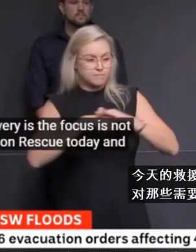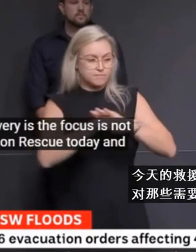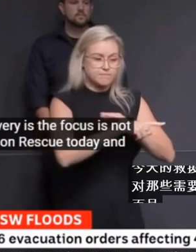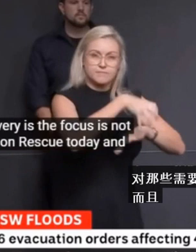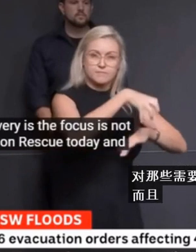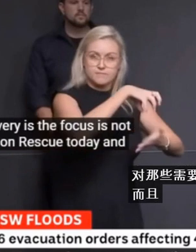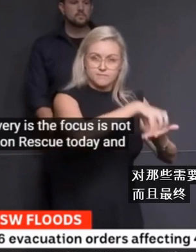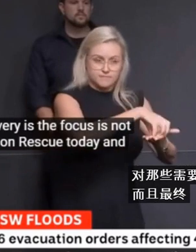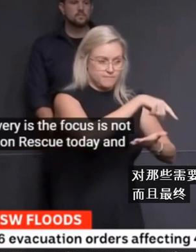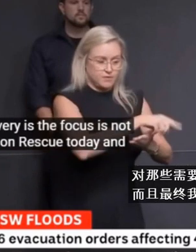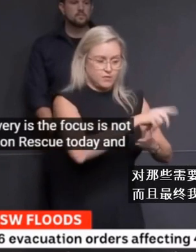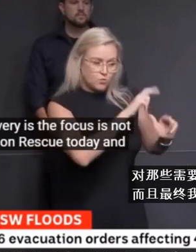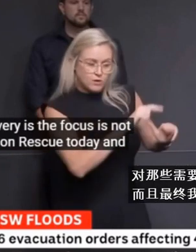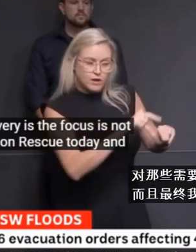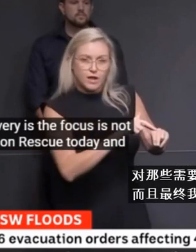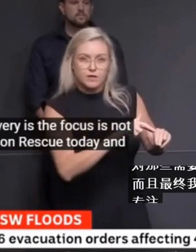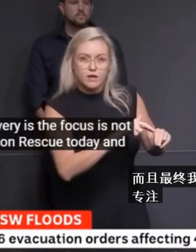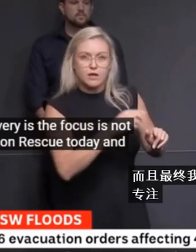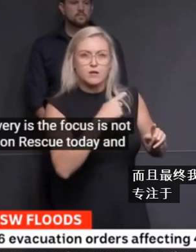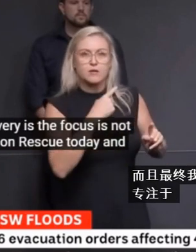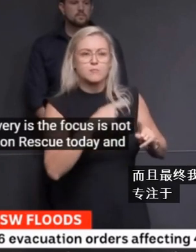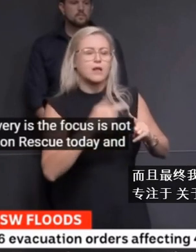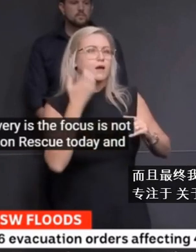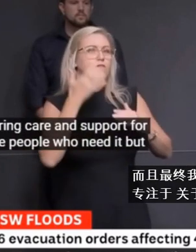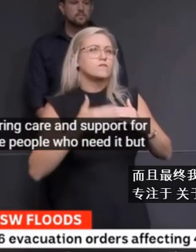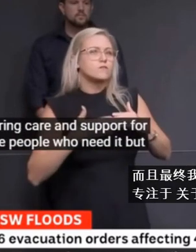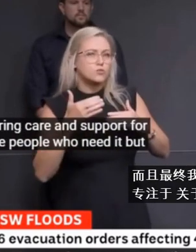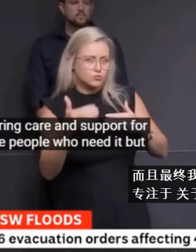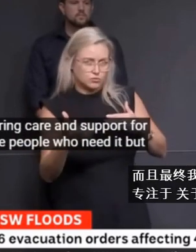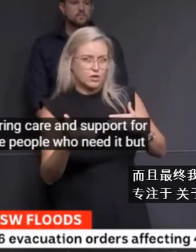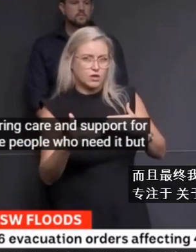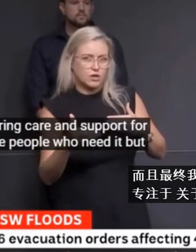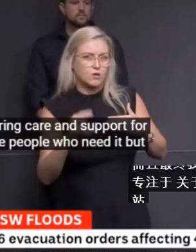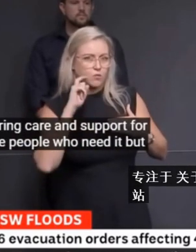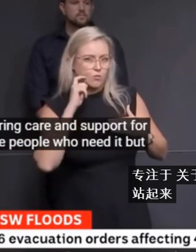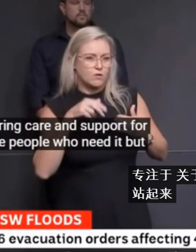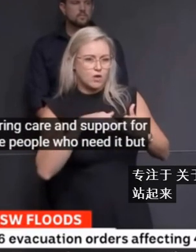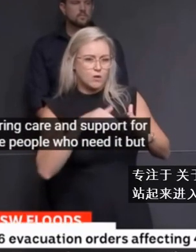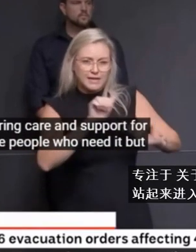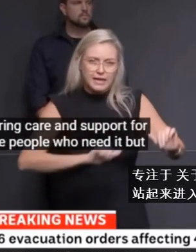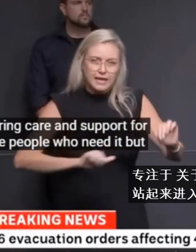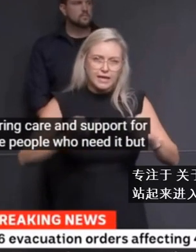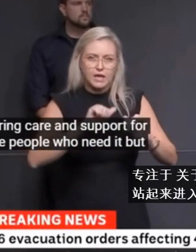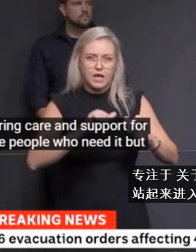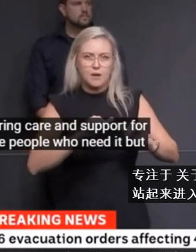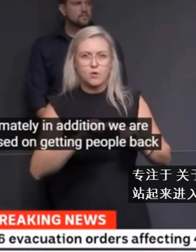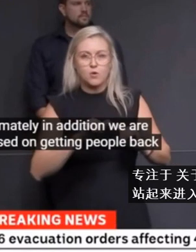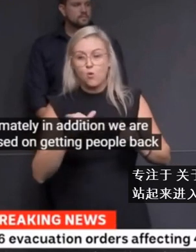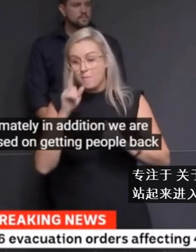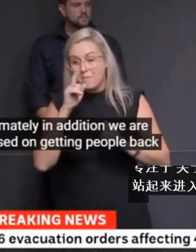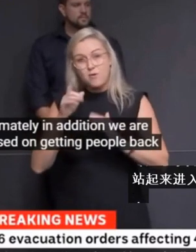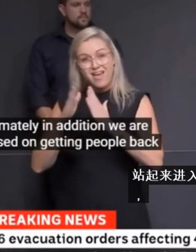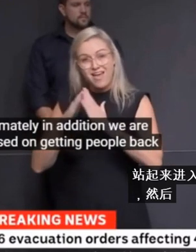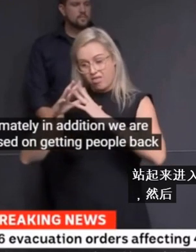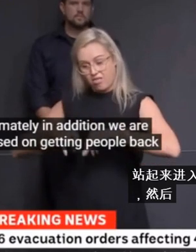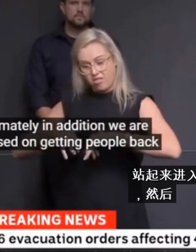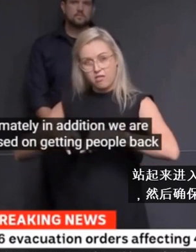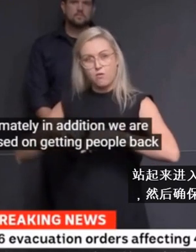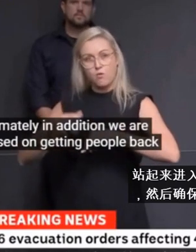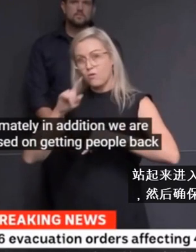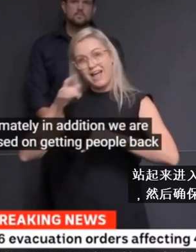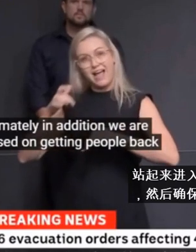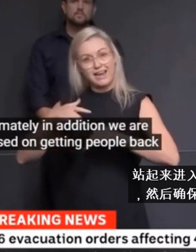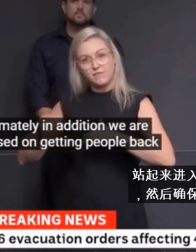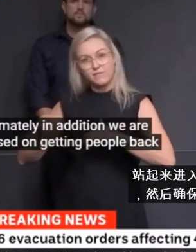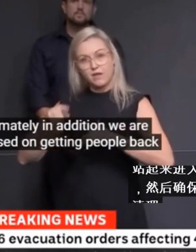it, but ultimately, in addition, we are focused on getting people back on their feet into temporary accommodation and then